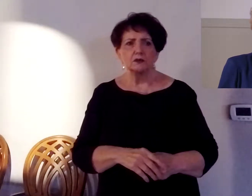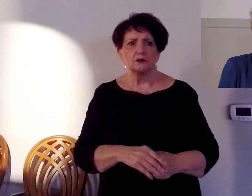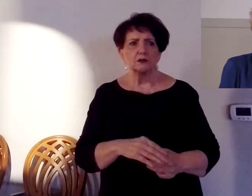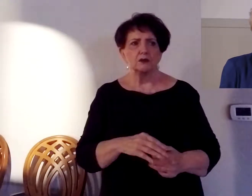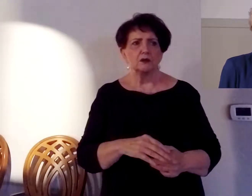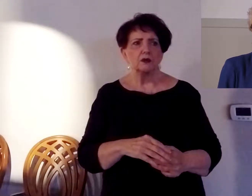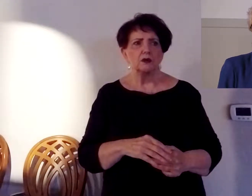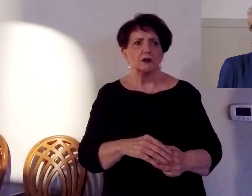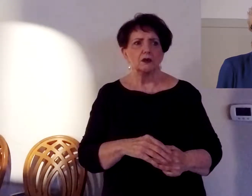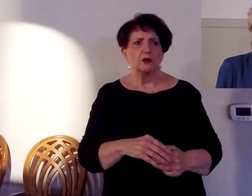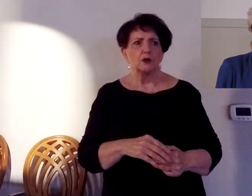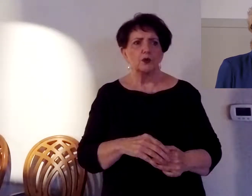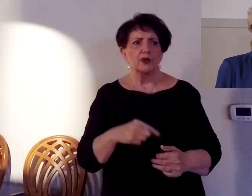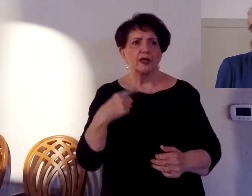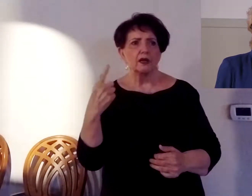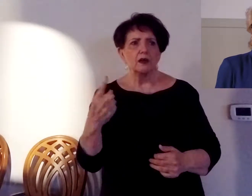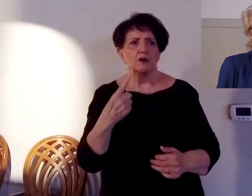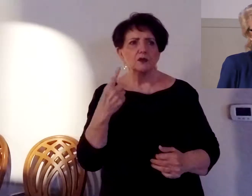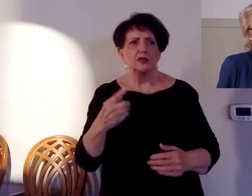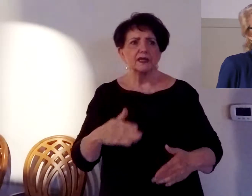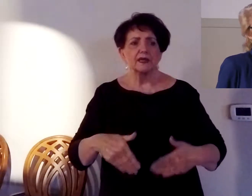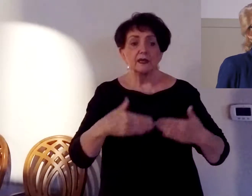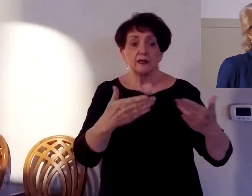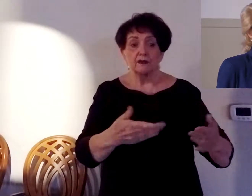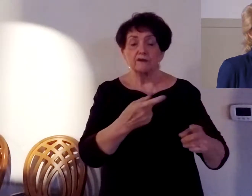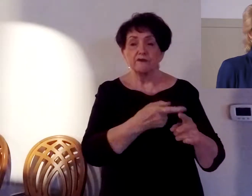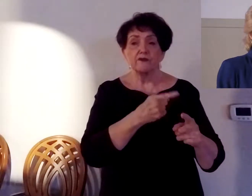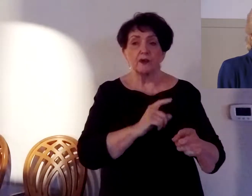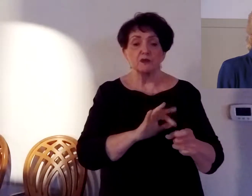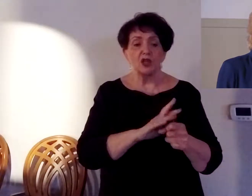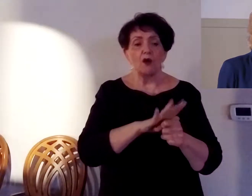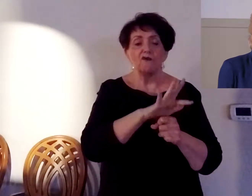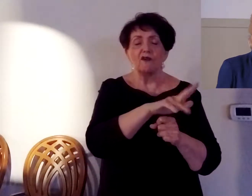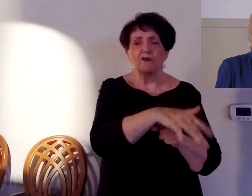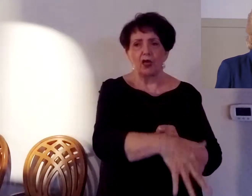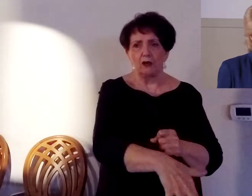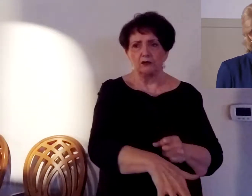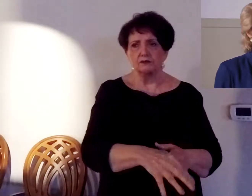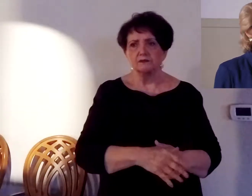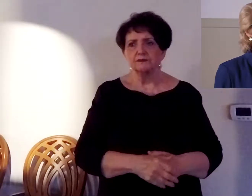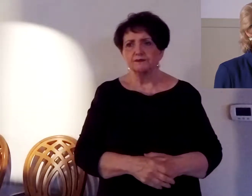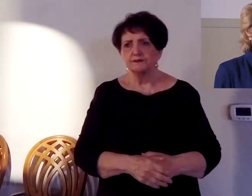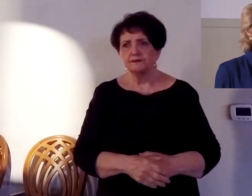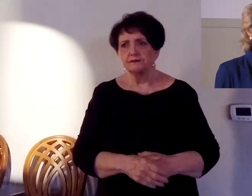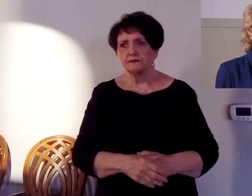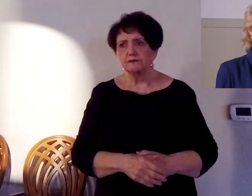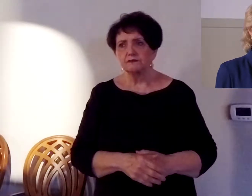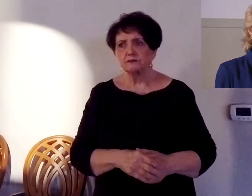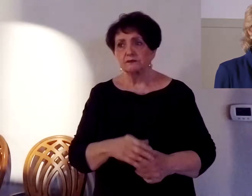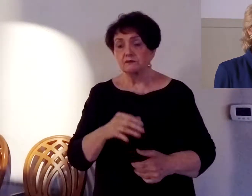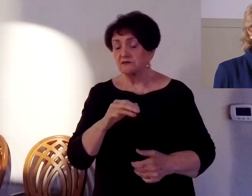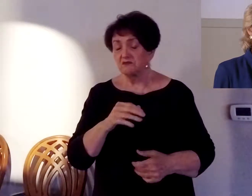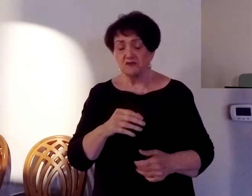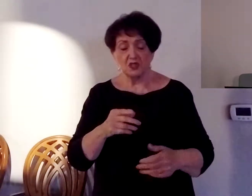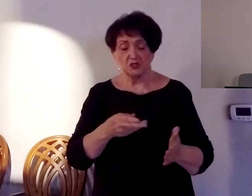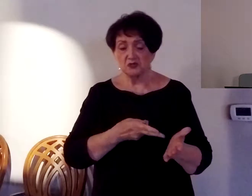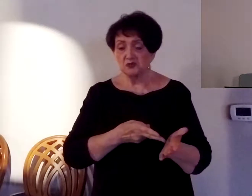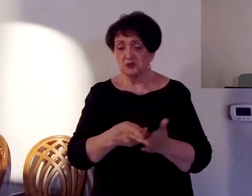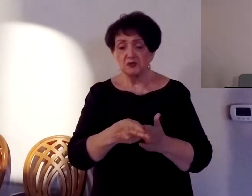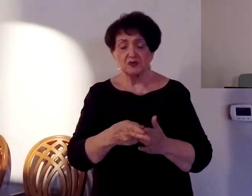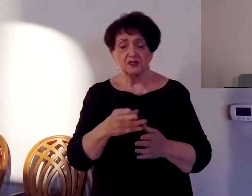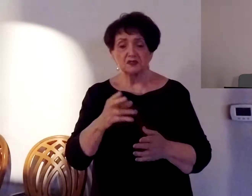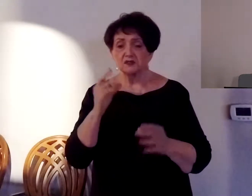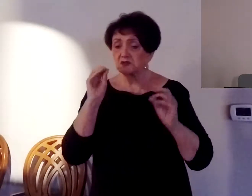only give from the overflow. I mean, these are all truths that are taught in every spiritual tradition. And